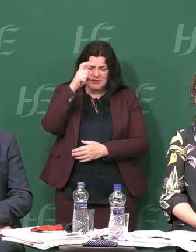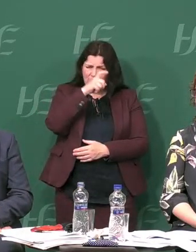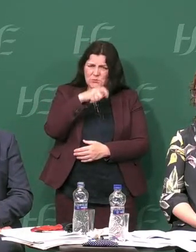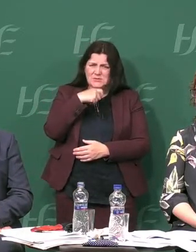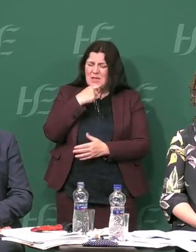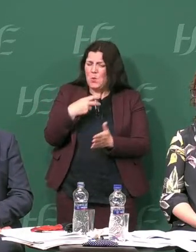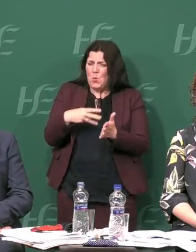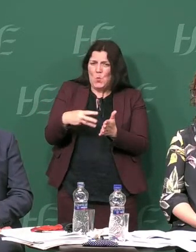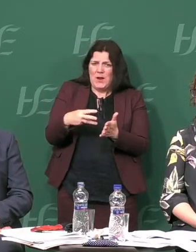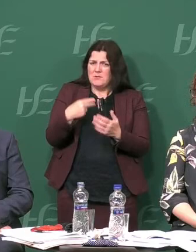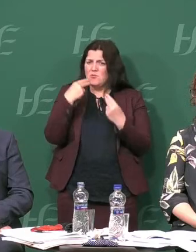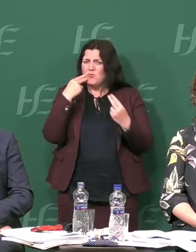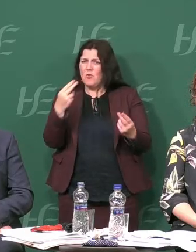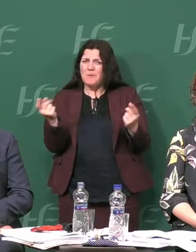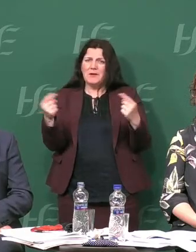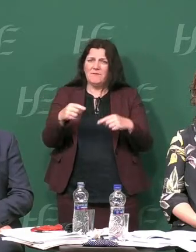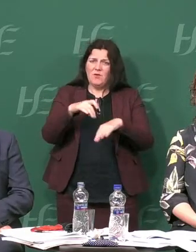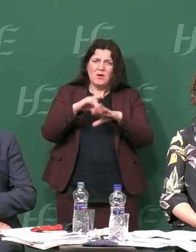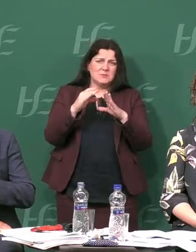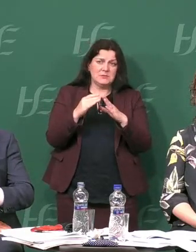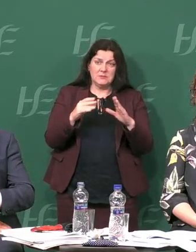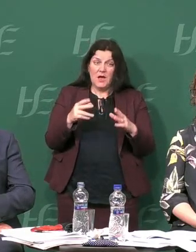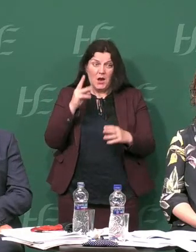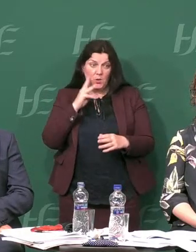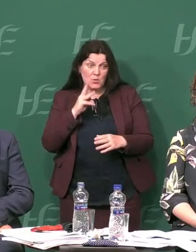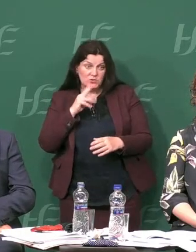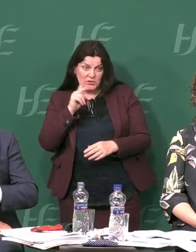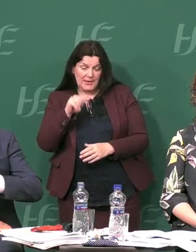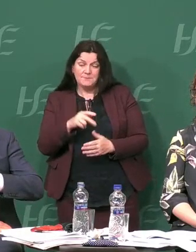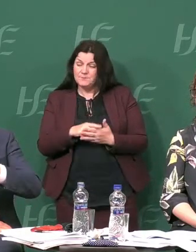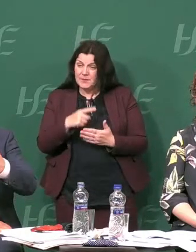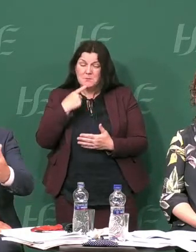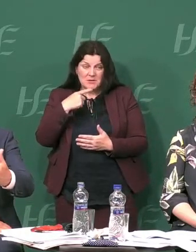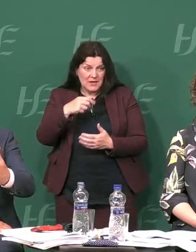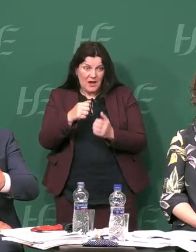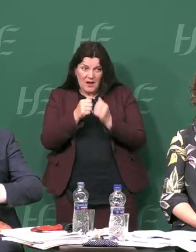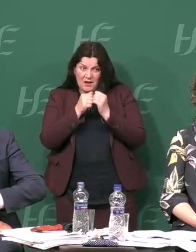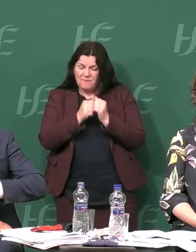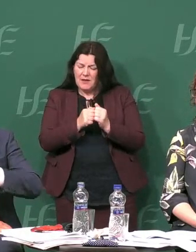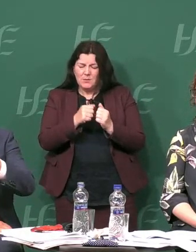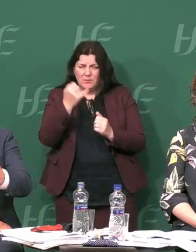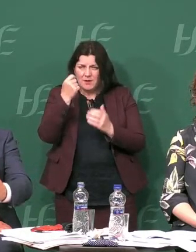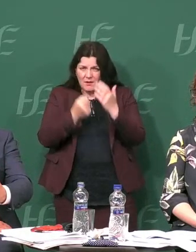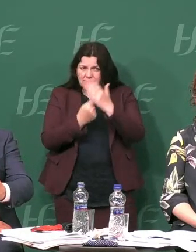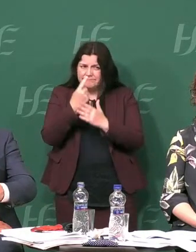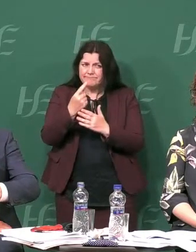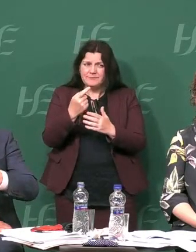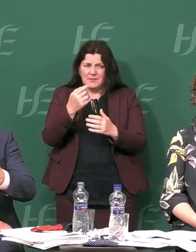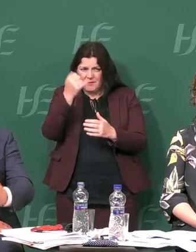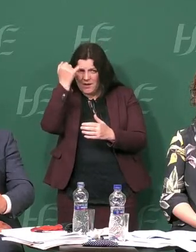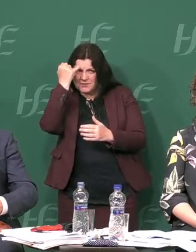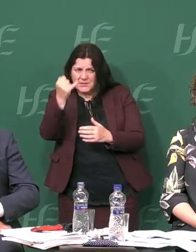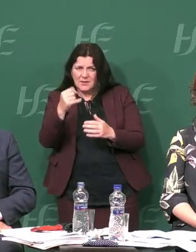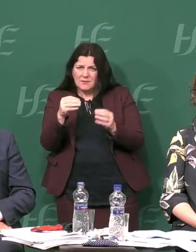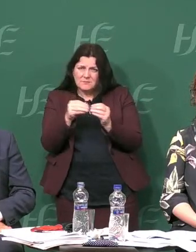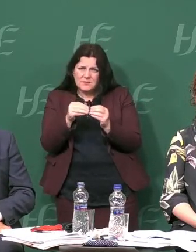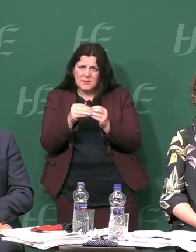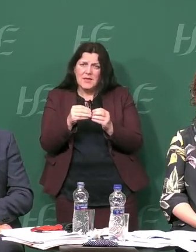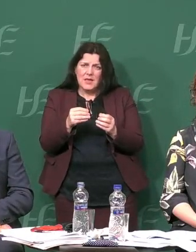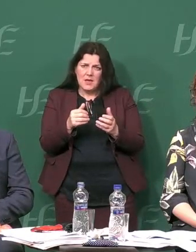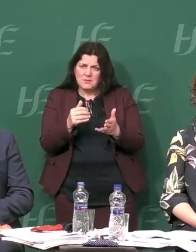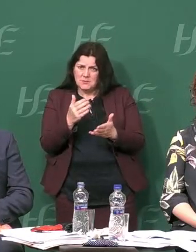when is normal for our hospitals. I wish we could. But I do value this issue about trying to find, our suggestion of trying to find, particularly in relation to